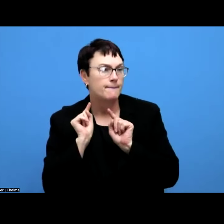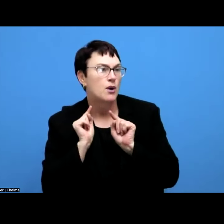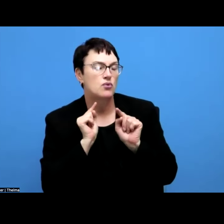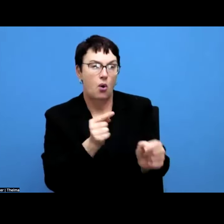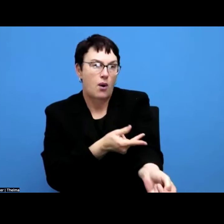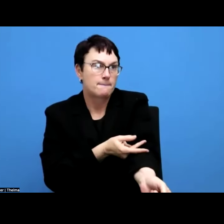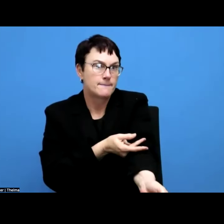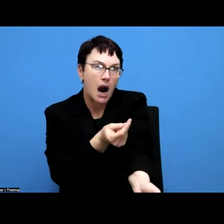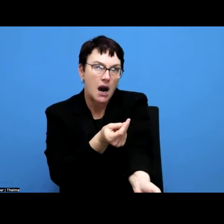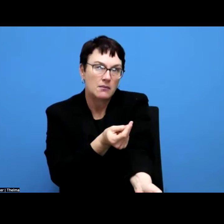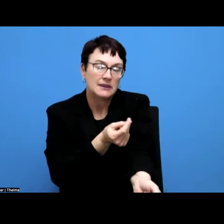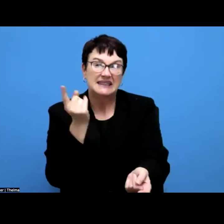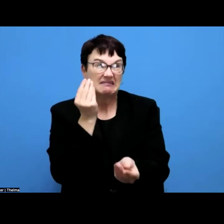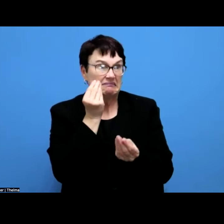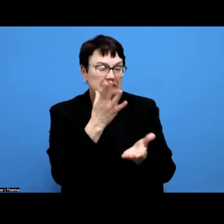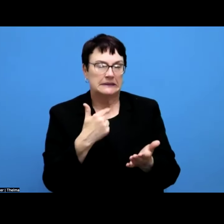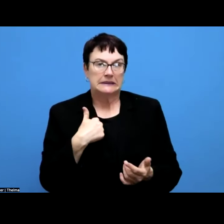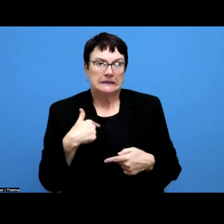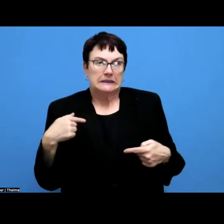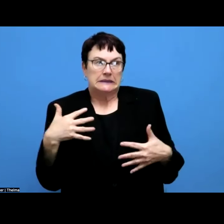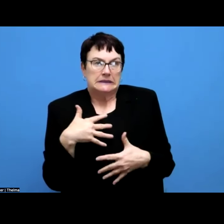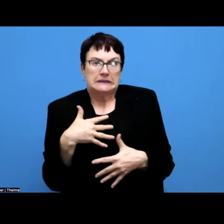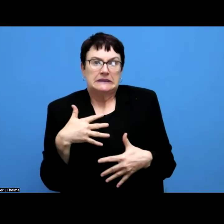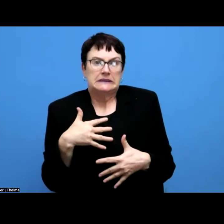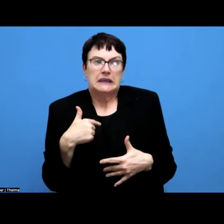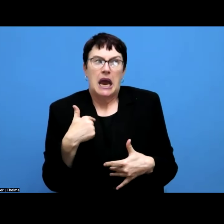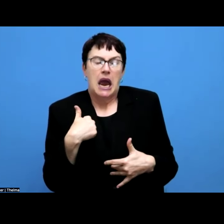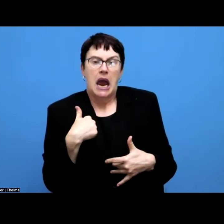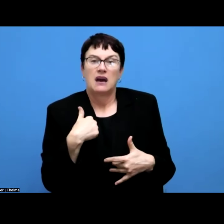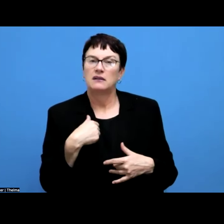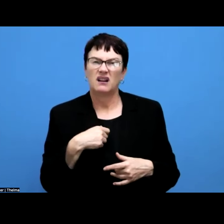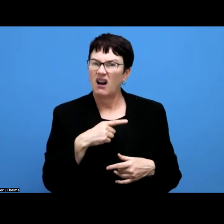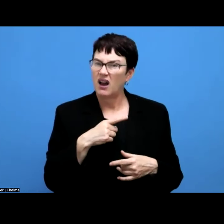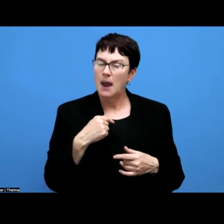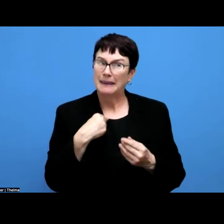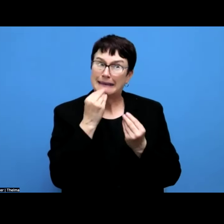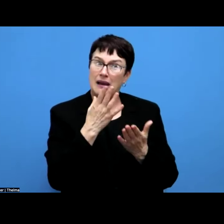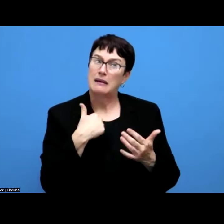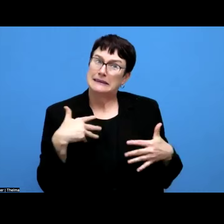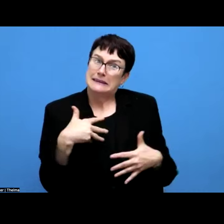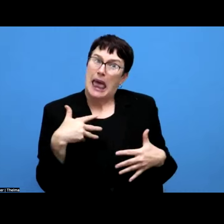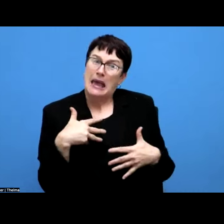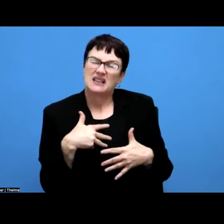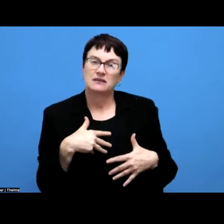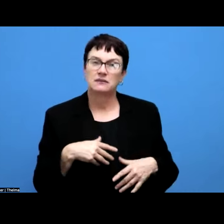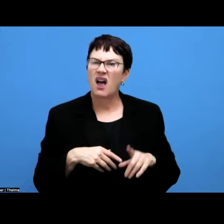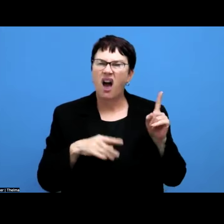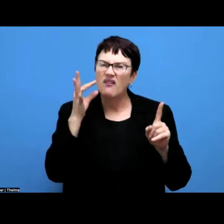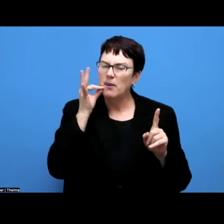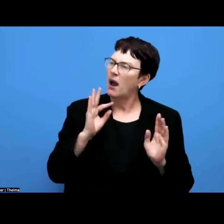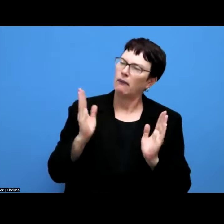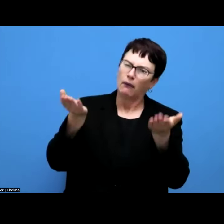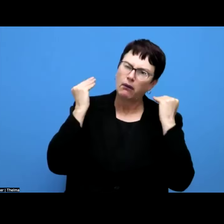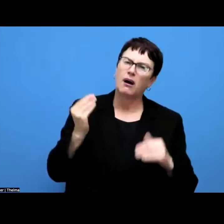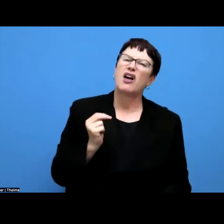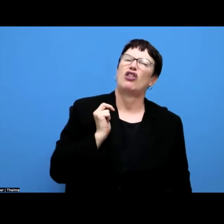it. The lady called in 3 other people to hold me down. And ultimately, this lack of affordability leads to the